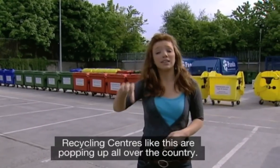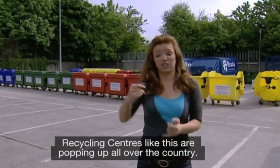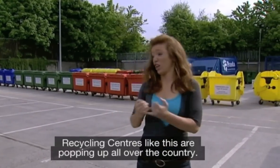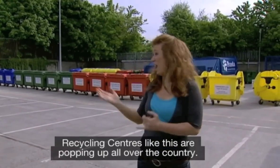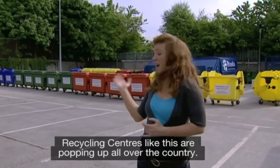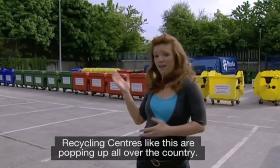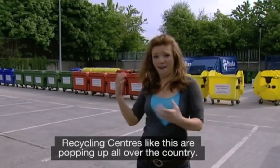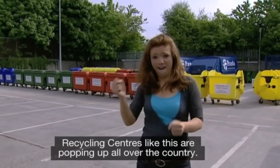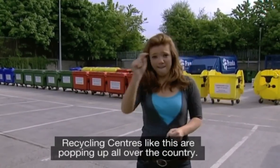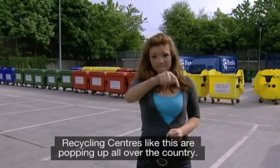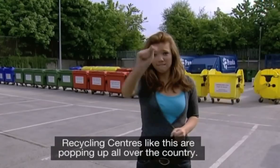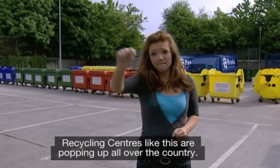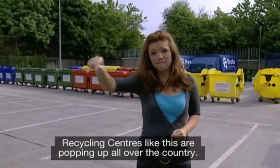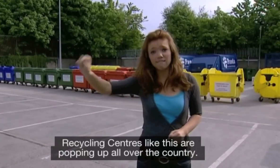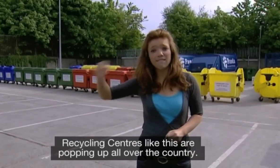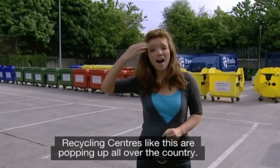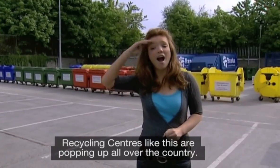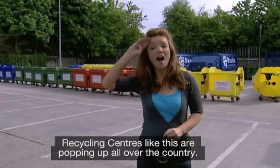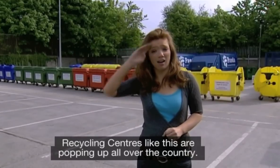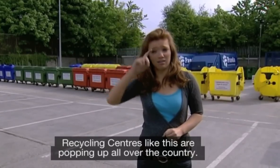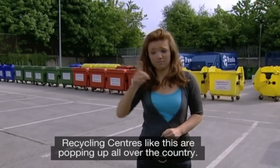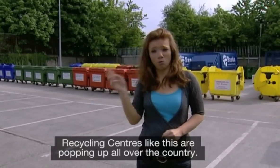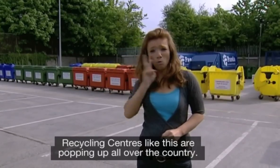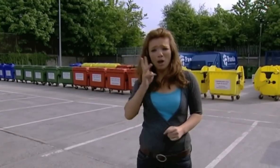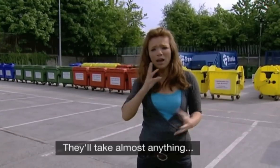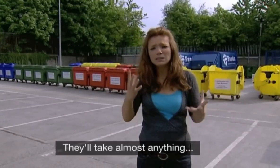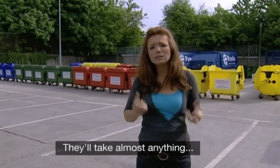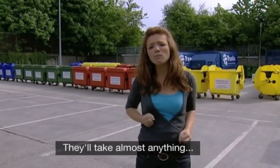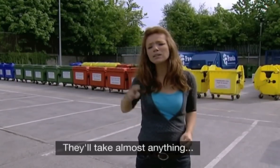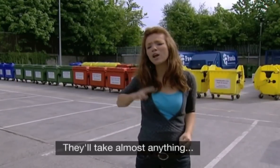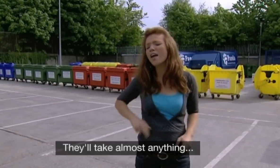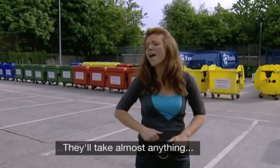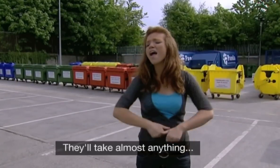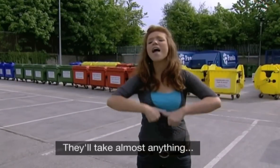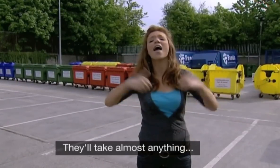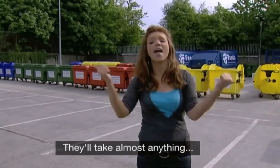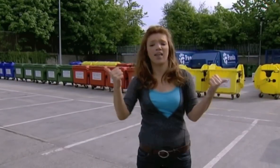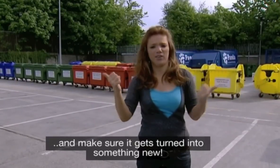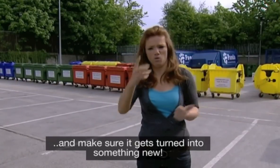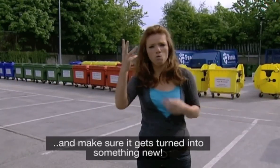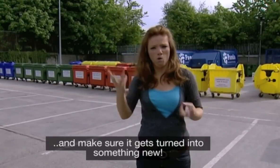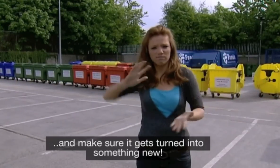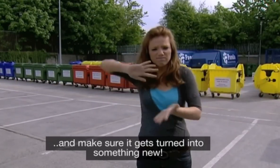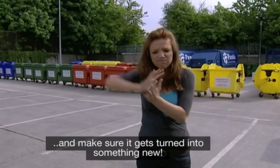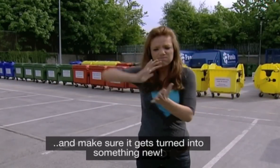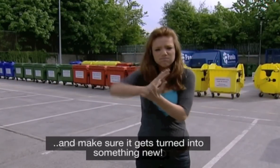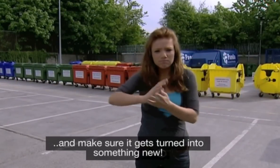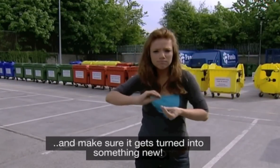Recycling centres like this are popping up all over the country. They'll take almost anything and make sure it gets turned into something new.